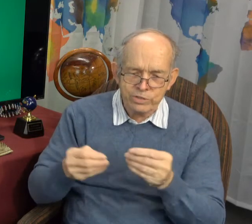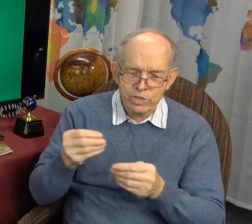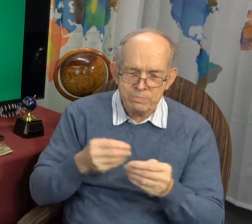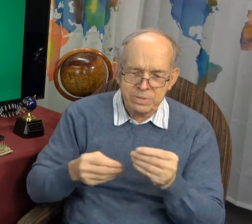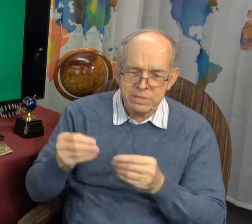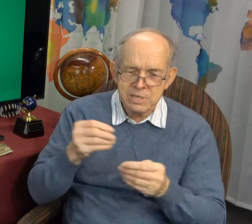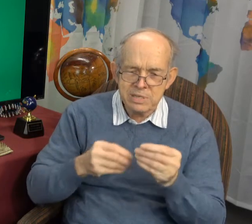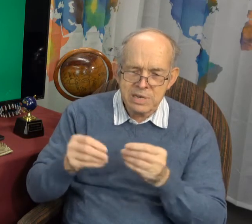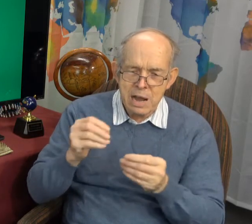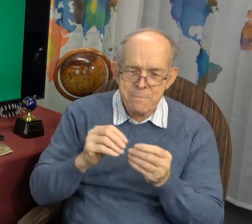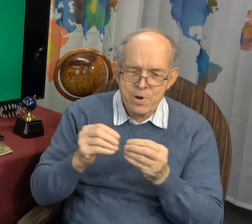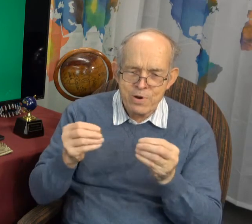stewardship number